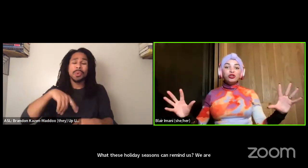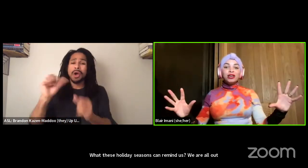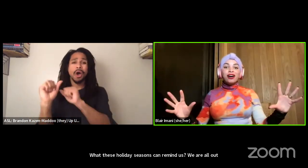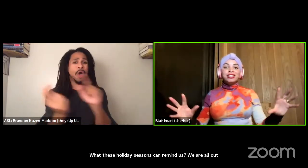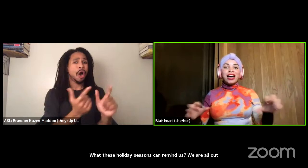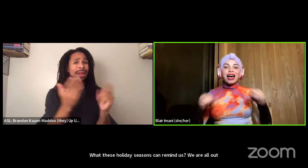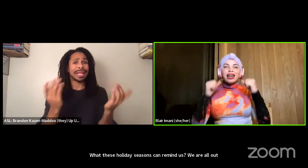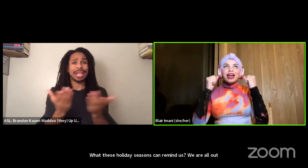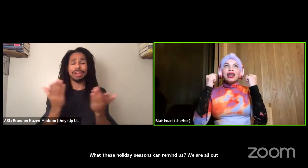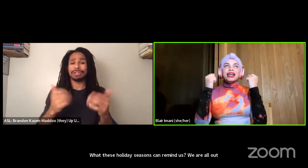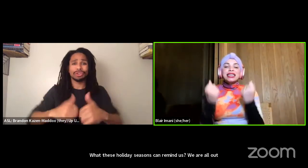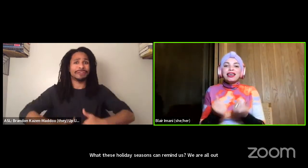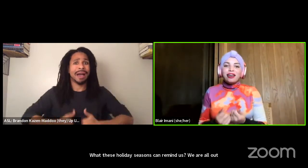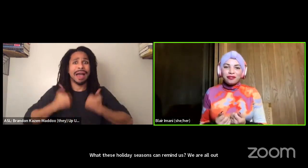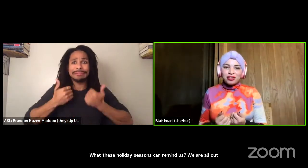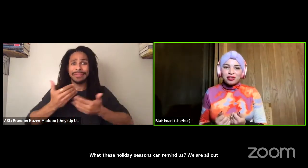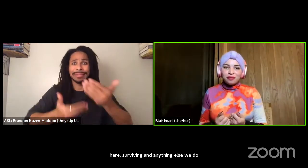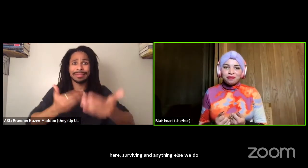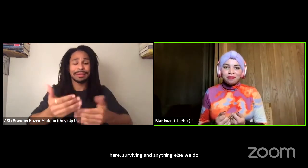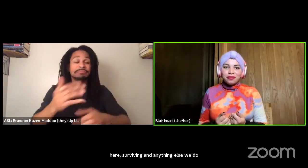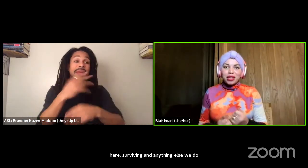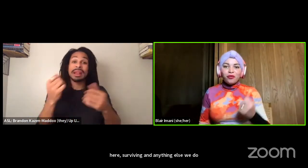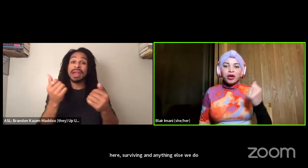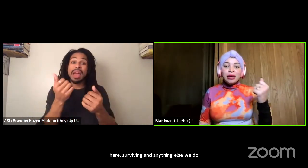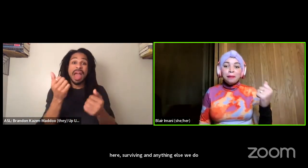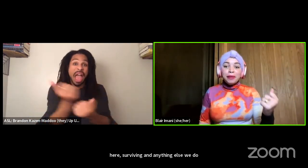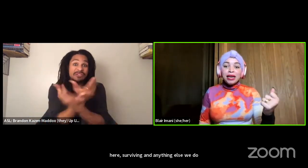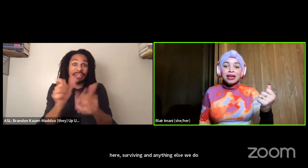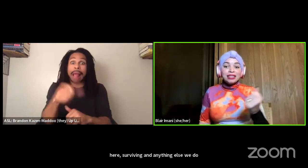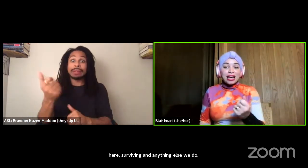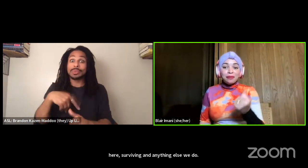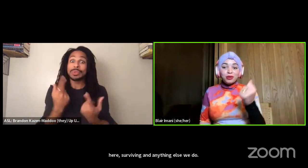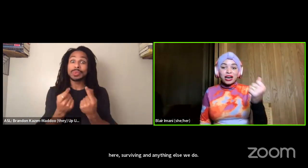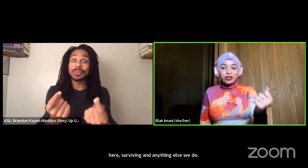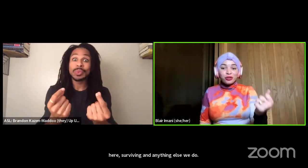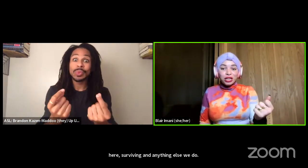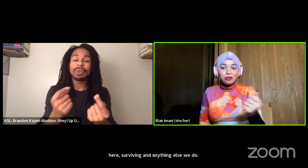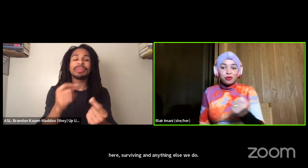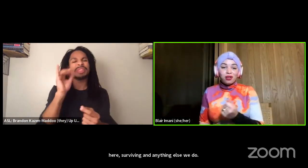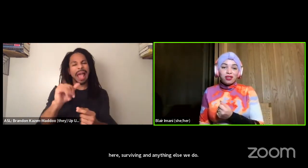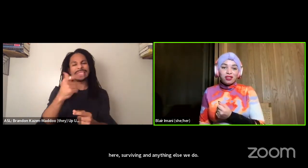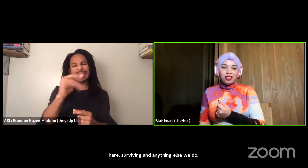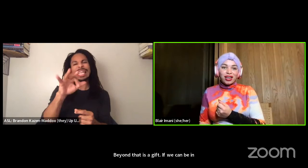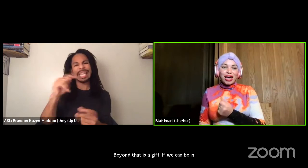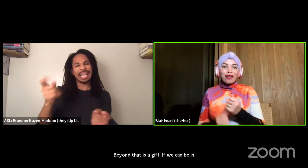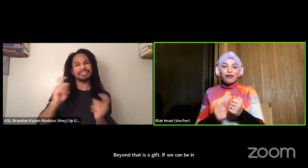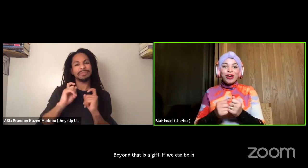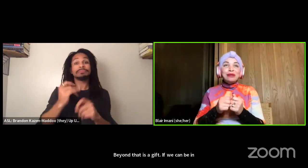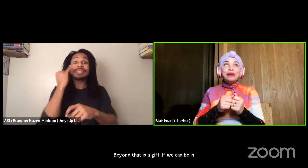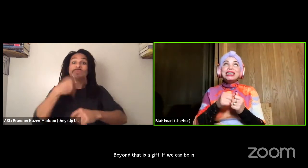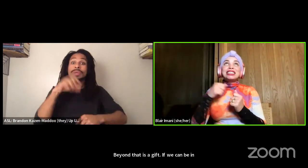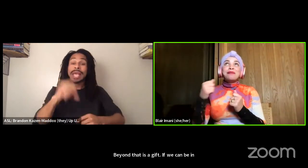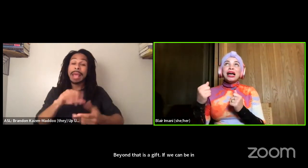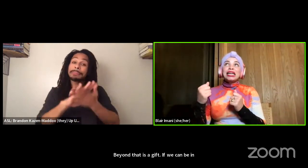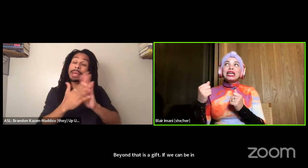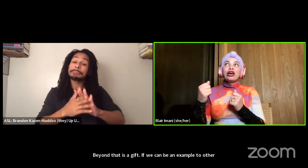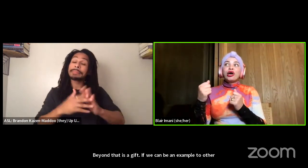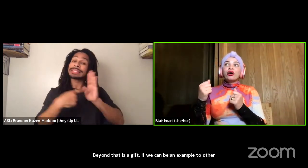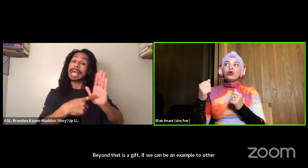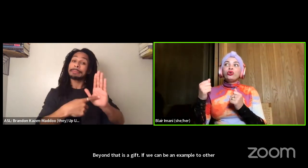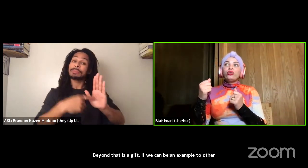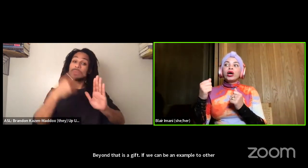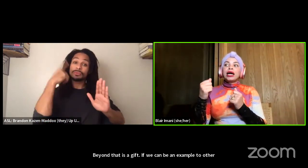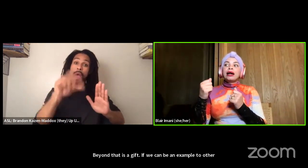anything else we do beyond that is a gift. If we can be an example to other people, if we can be